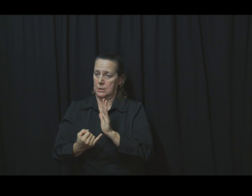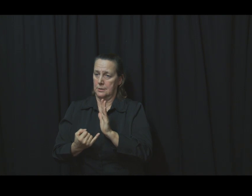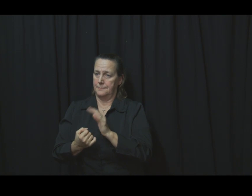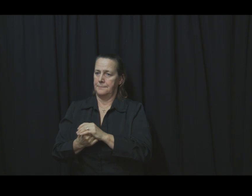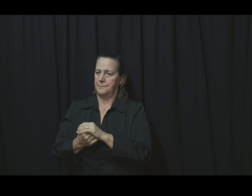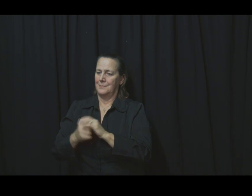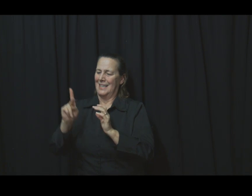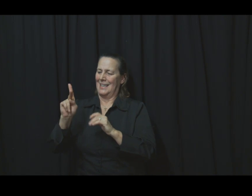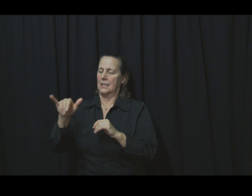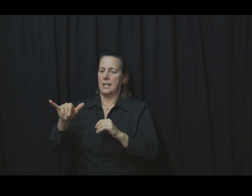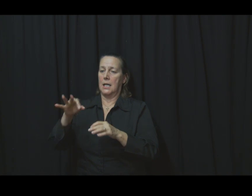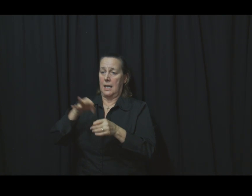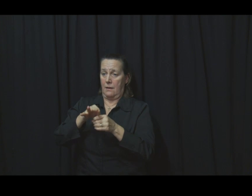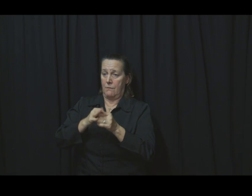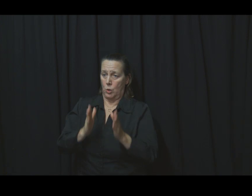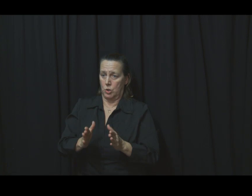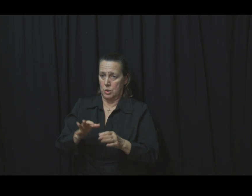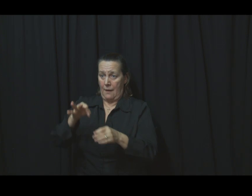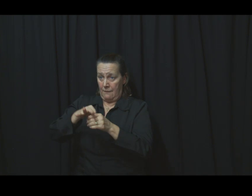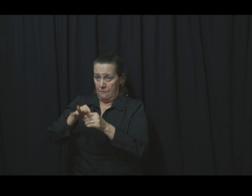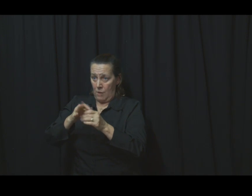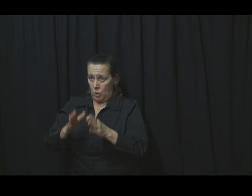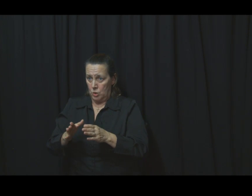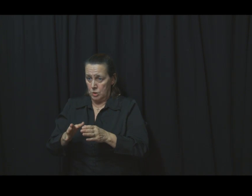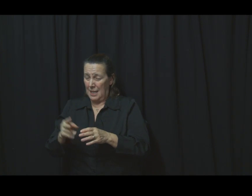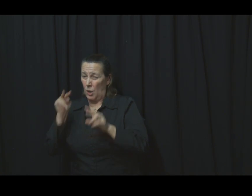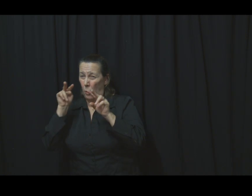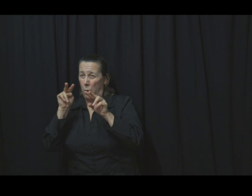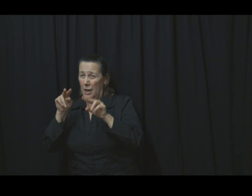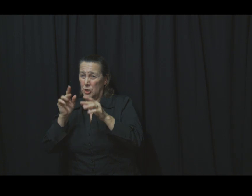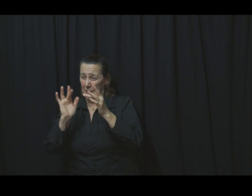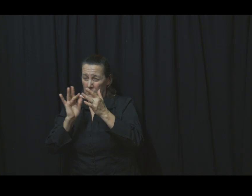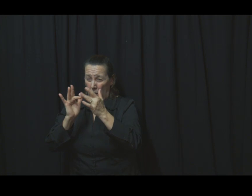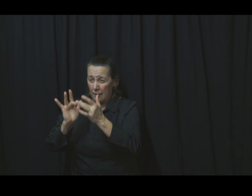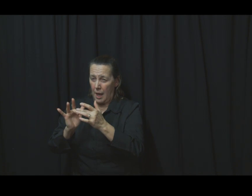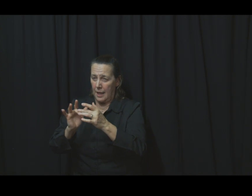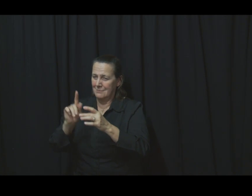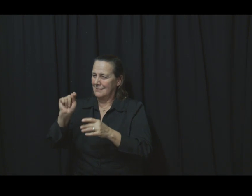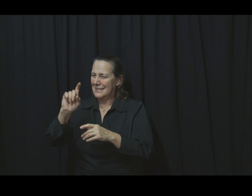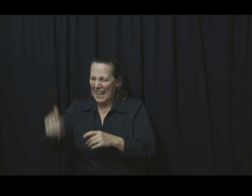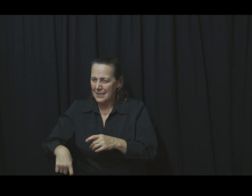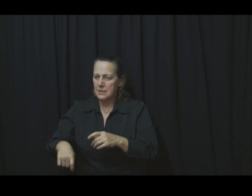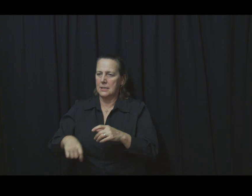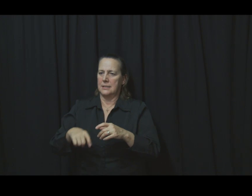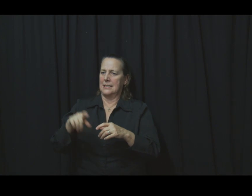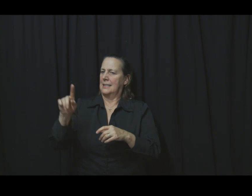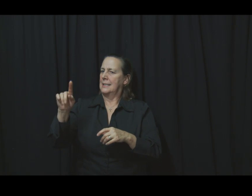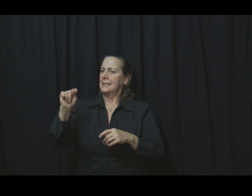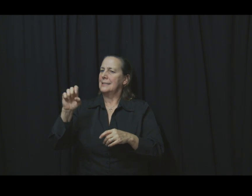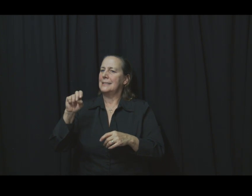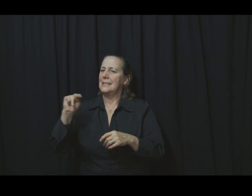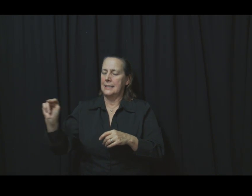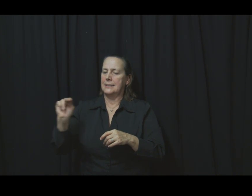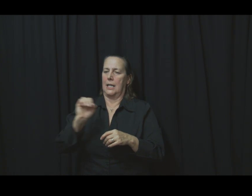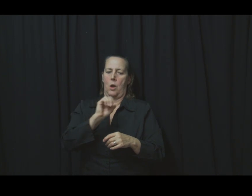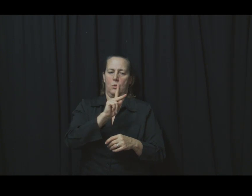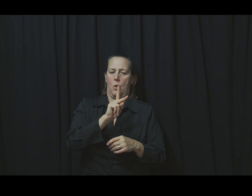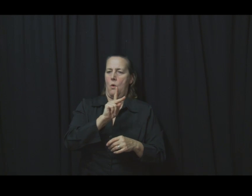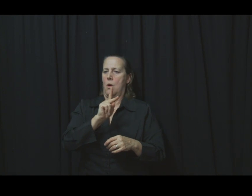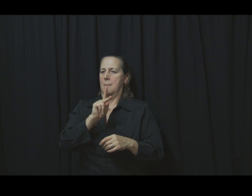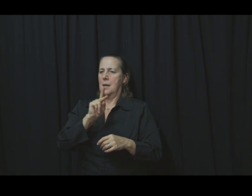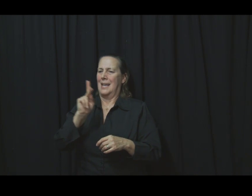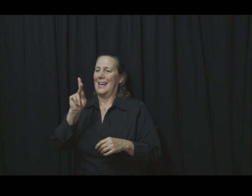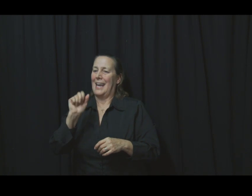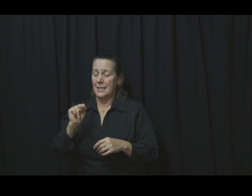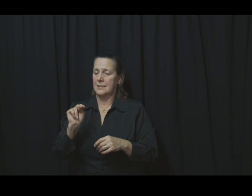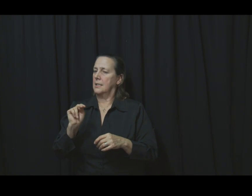Kentucky voters who might be watching online in places like Texas, Tennessee, Oklahoma, Kansas,